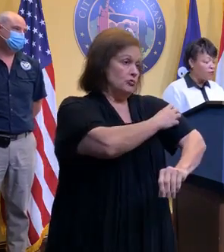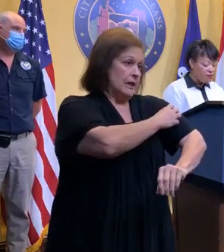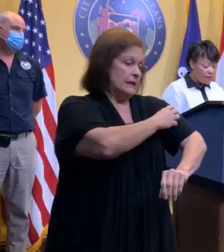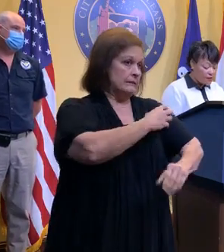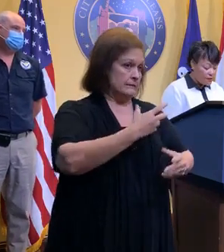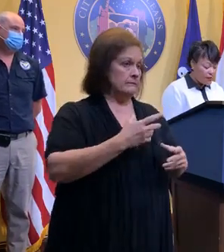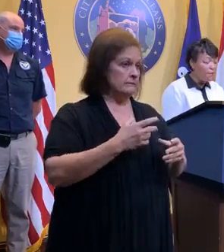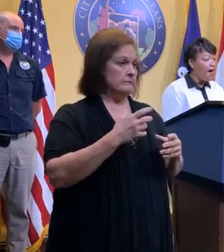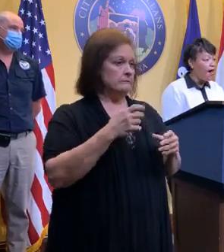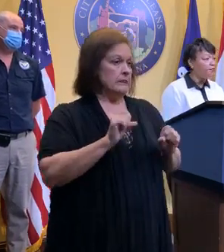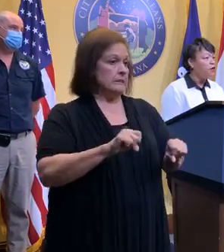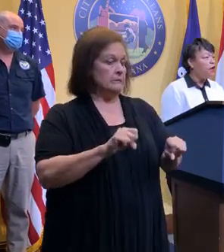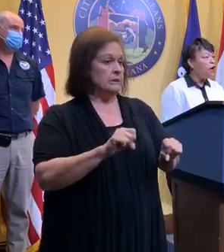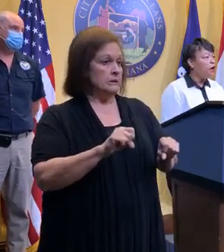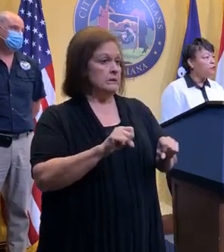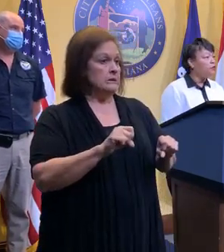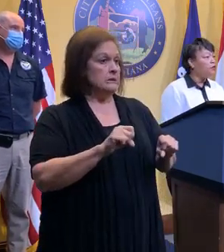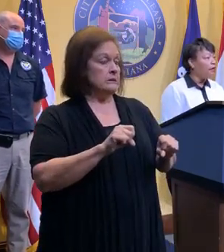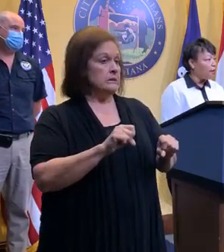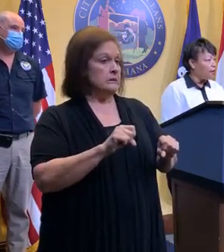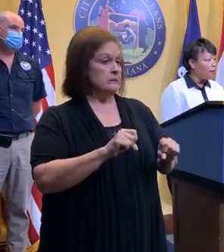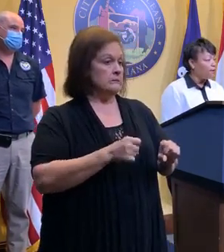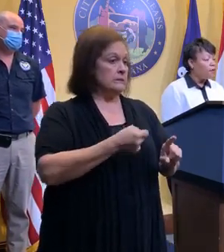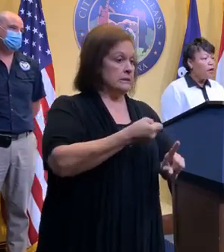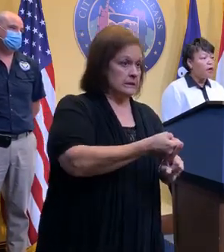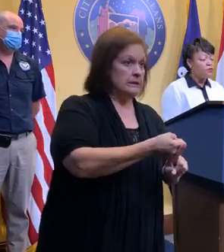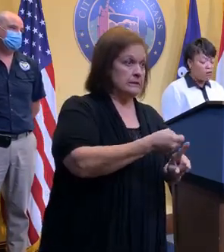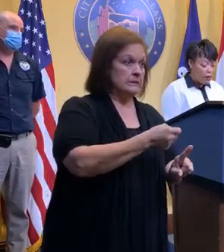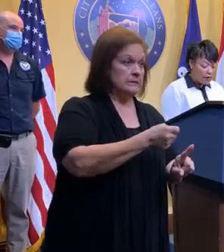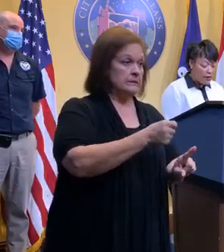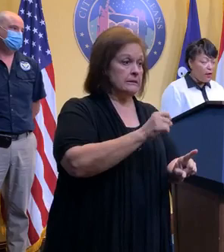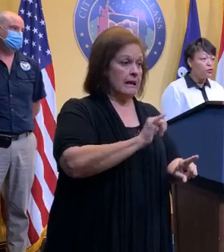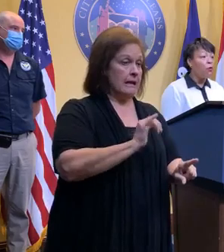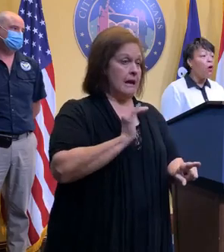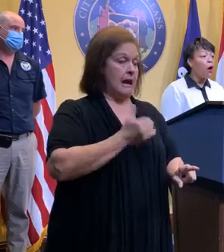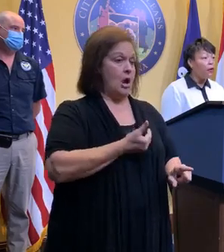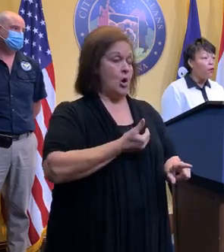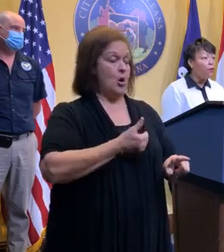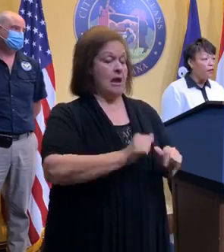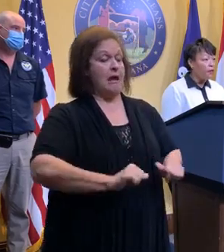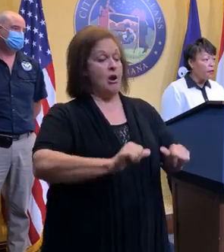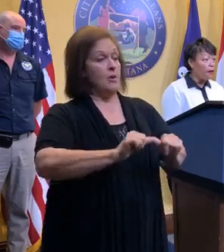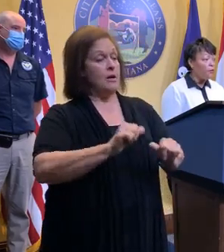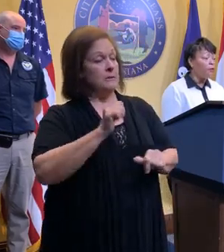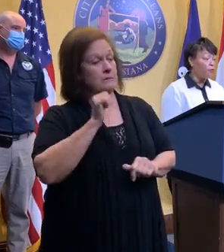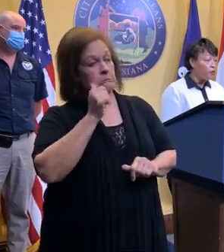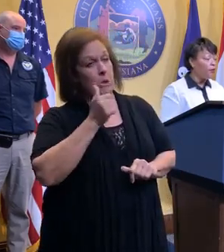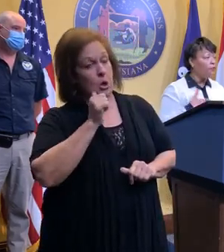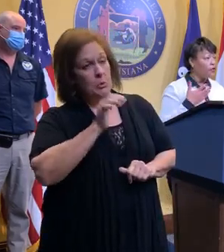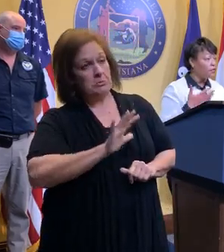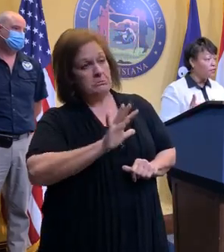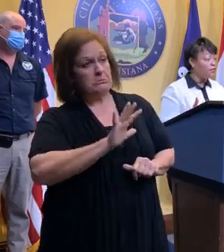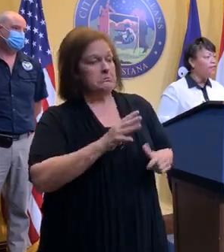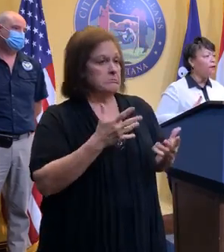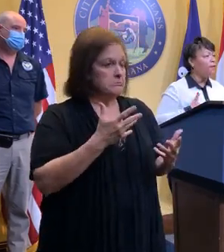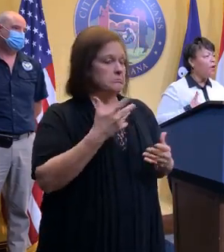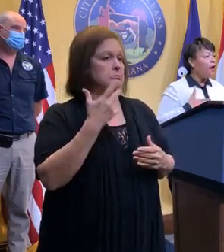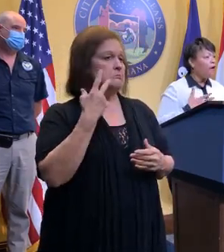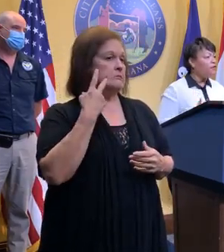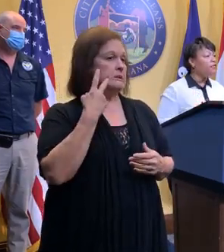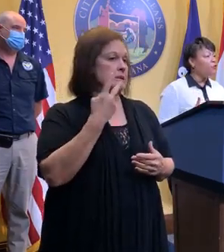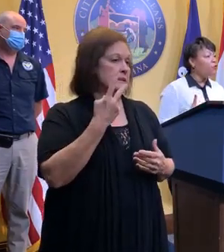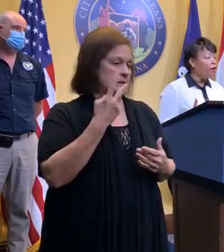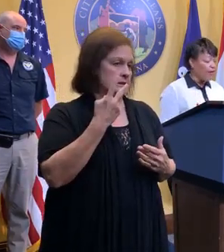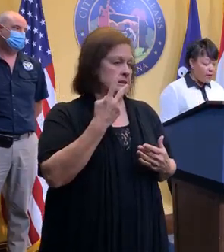bring potentially significant impacts to the area. Starting tomorrow, meaning, really, we could see